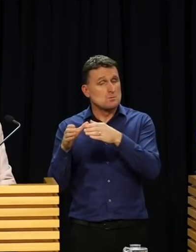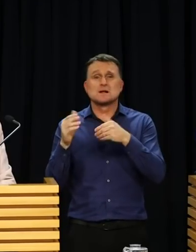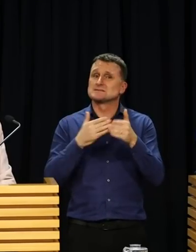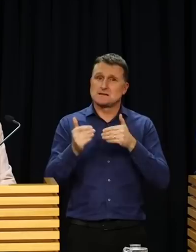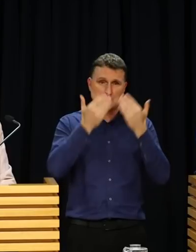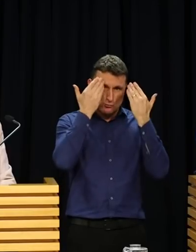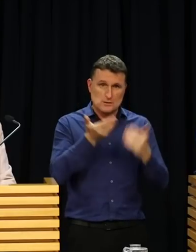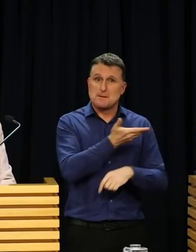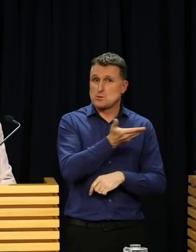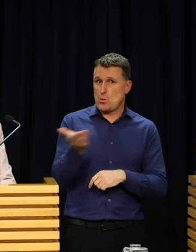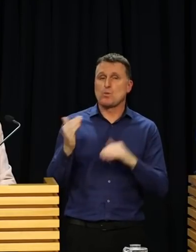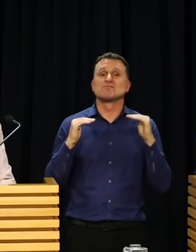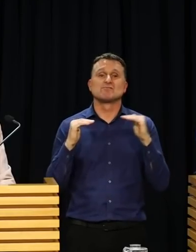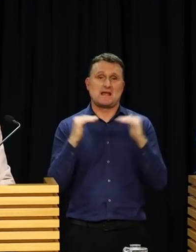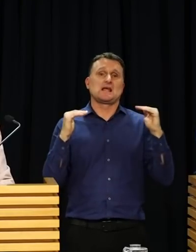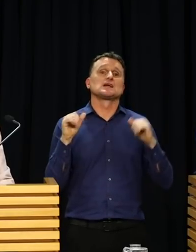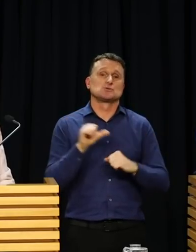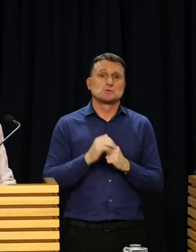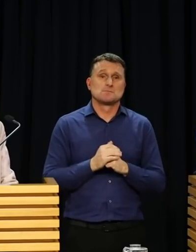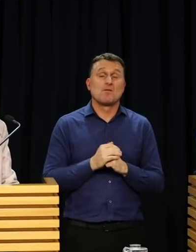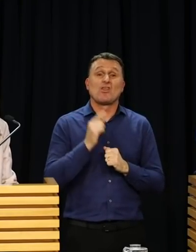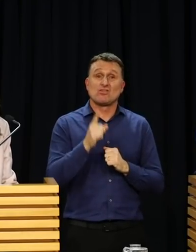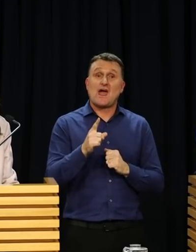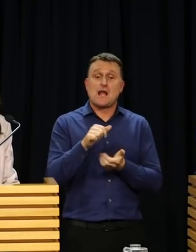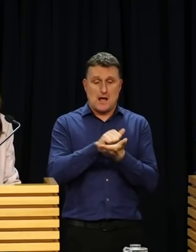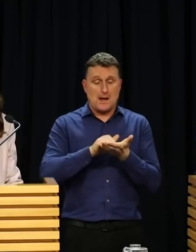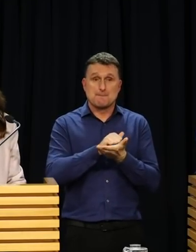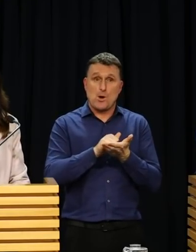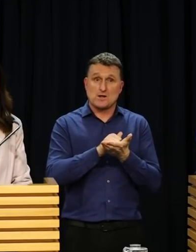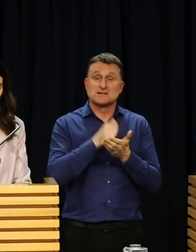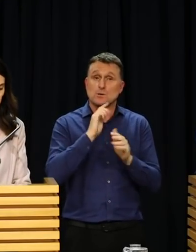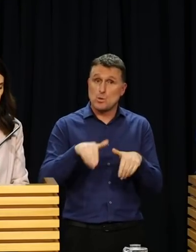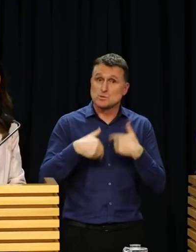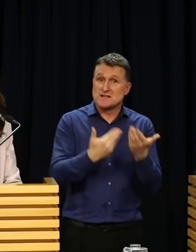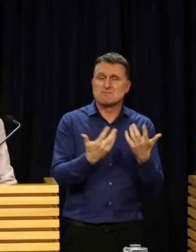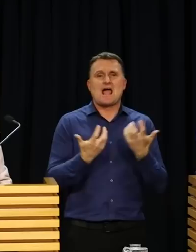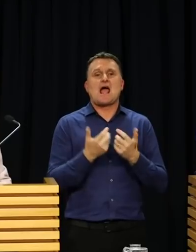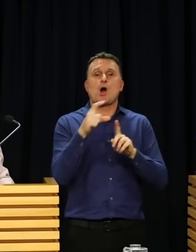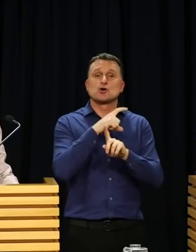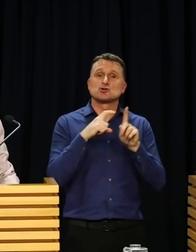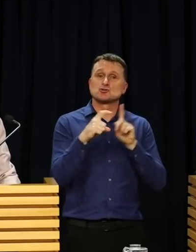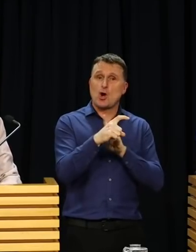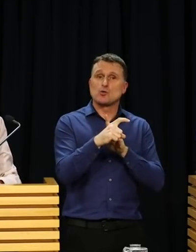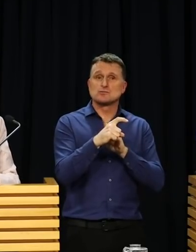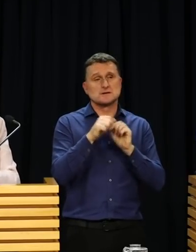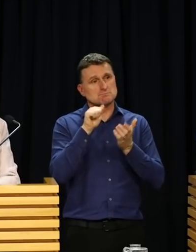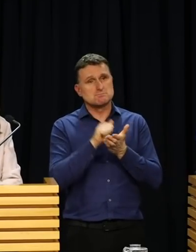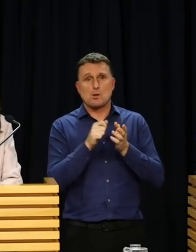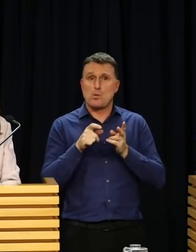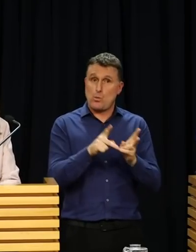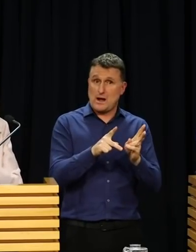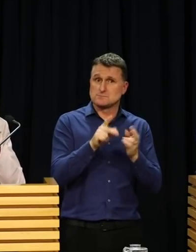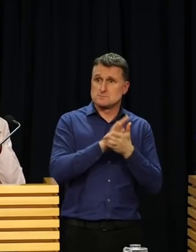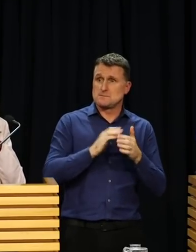dignity and respect. This apology will be delivered in a culturally appropriate way and is an opportunity to strengthen